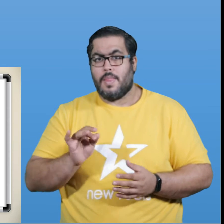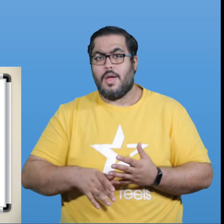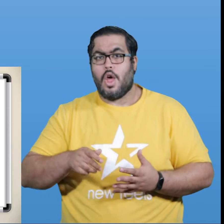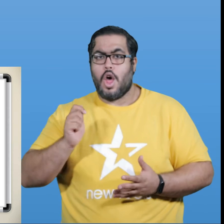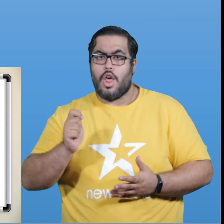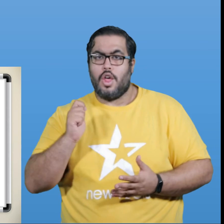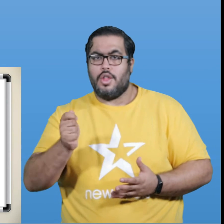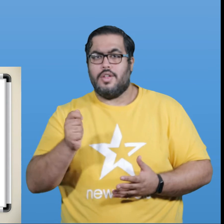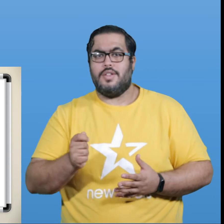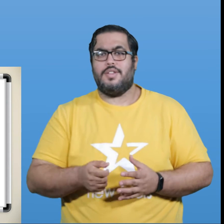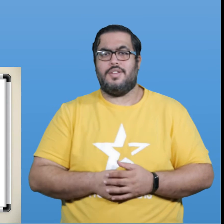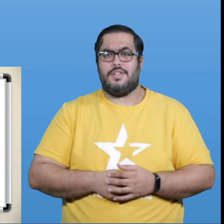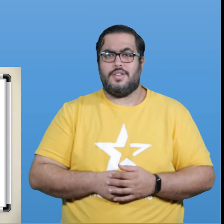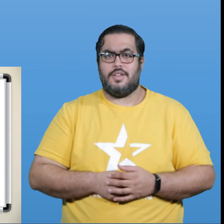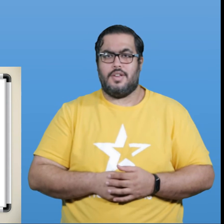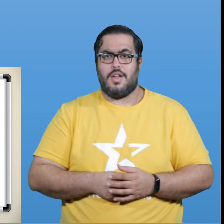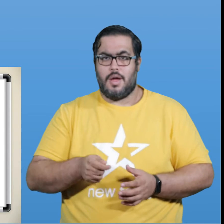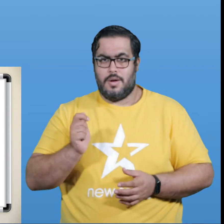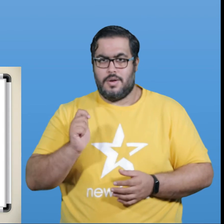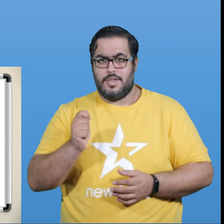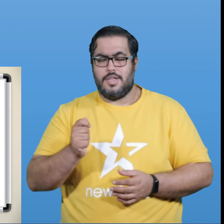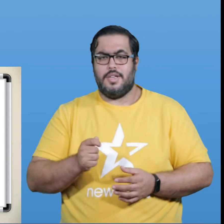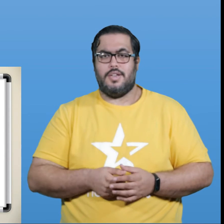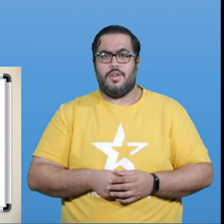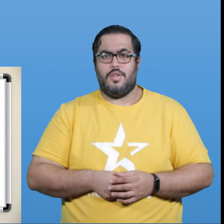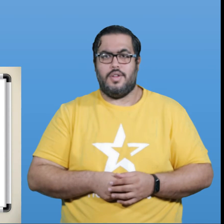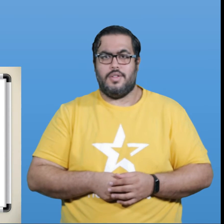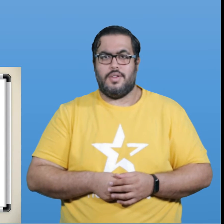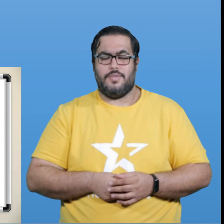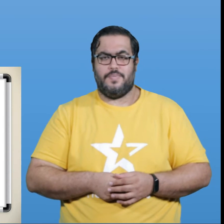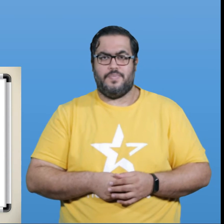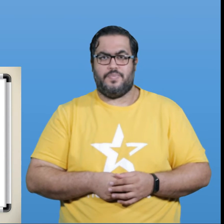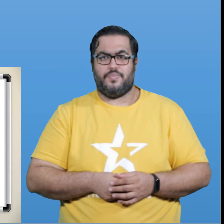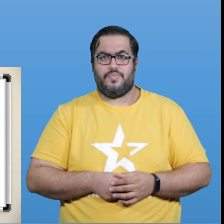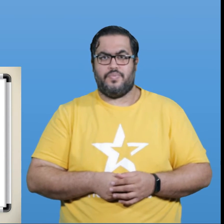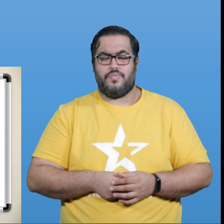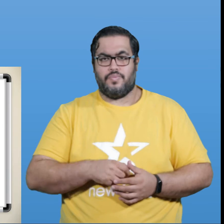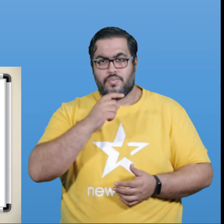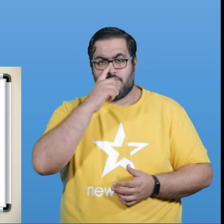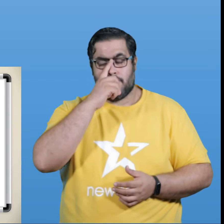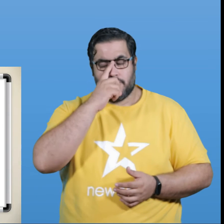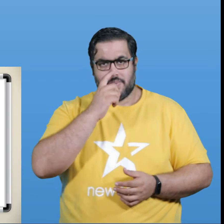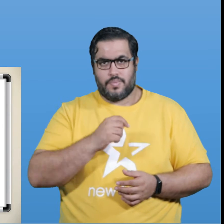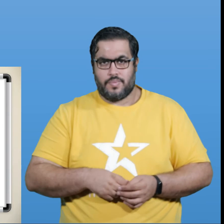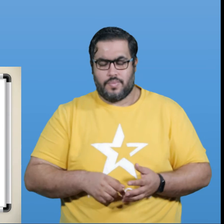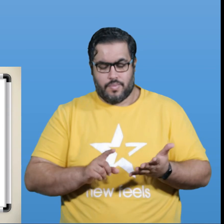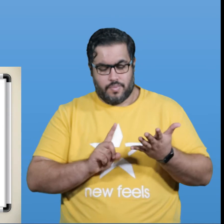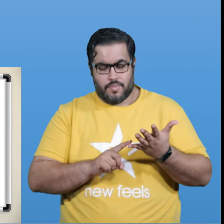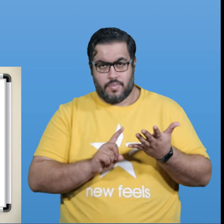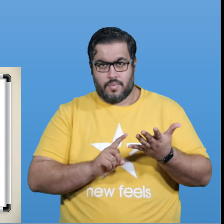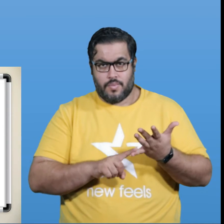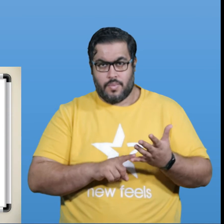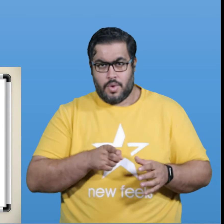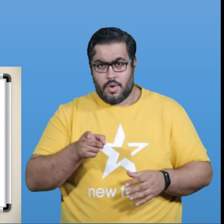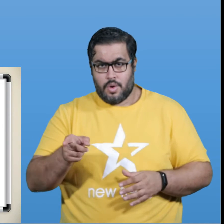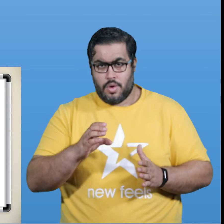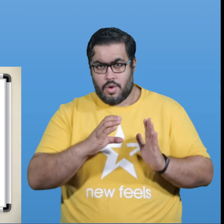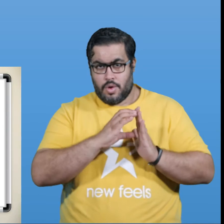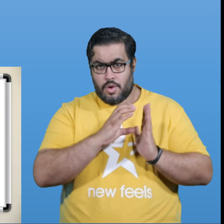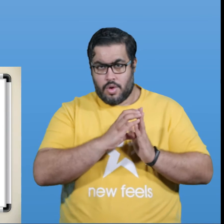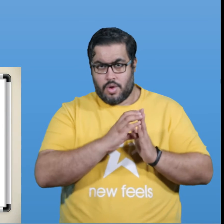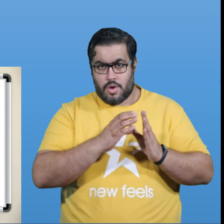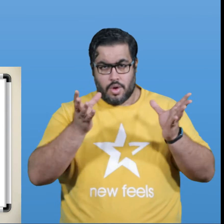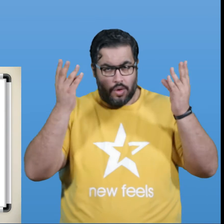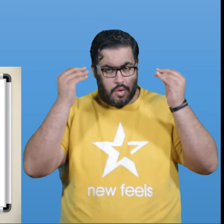authentic. Replica is the opposite of the word authentic. Okay? Number 4, from the passage we